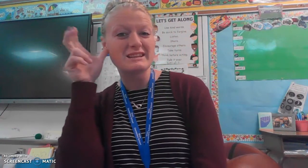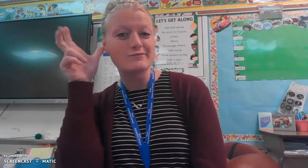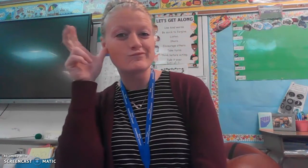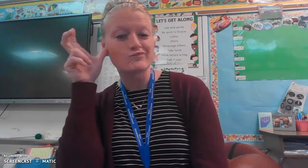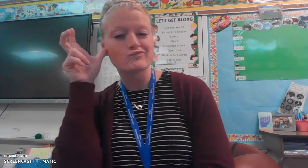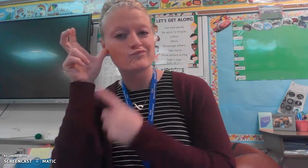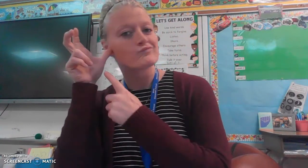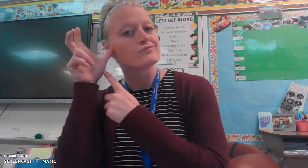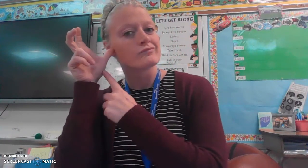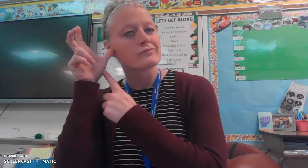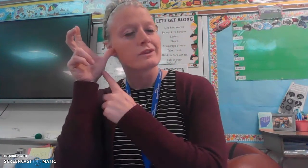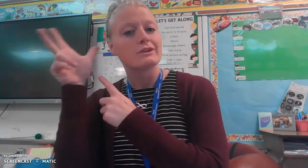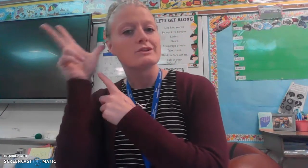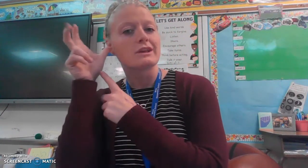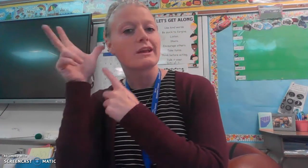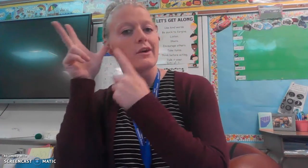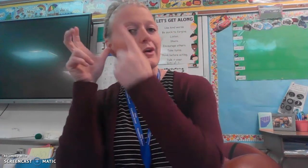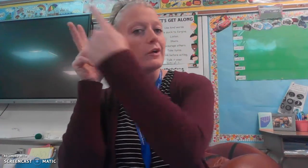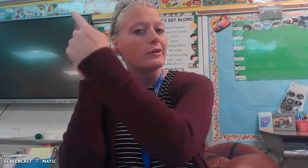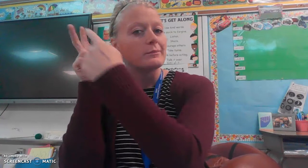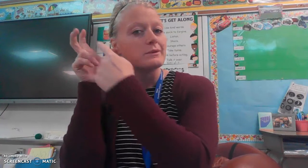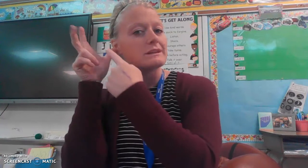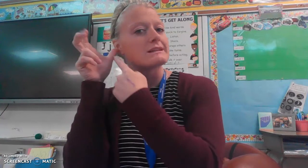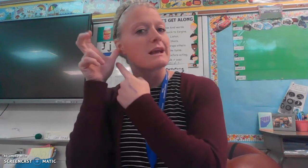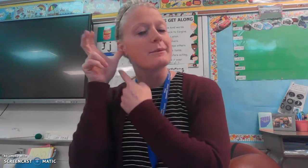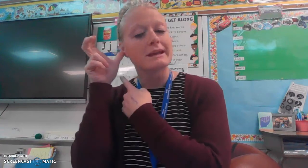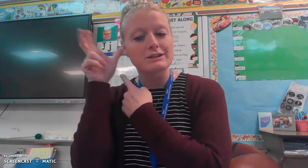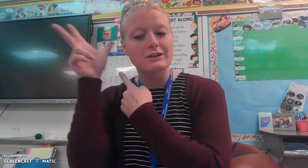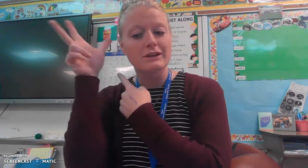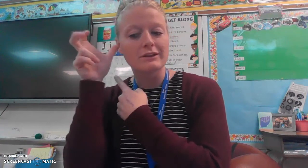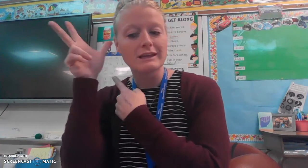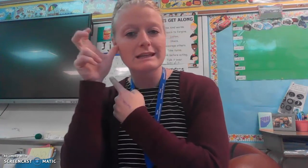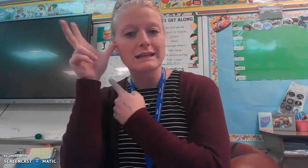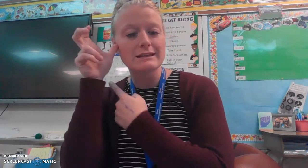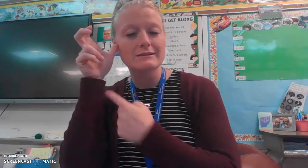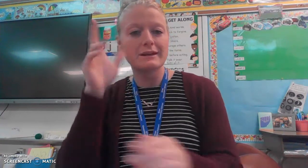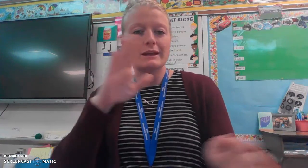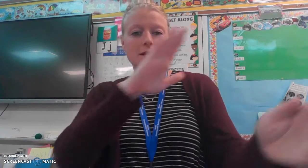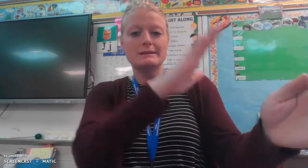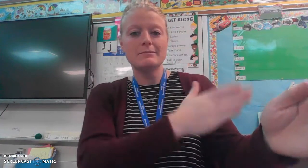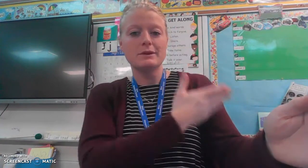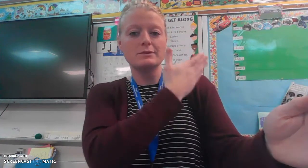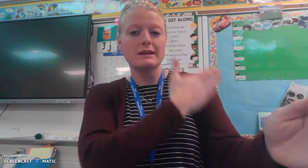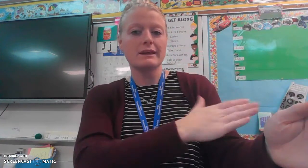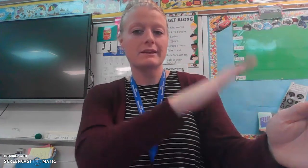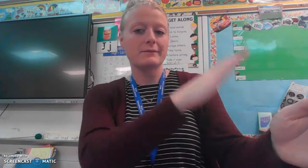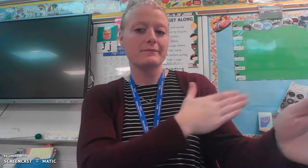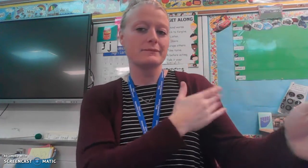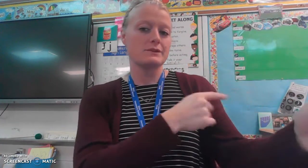listen. It's like all the music is coming into your ear. Listen to music. So